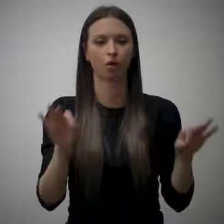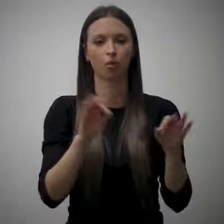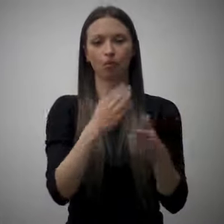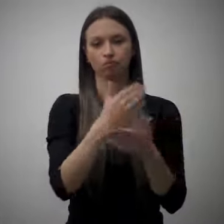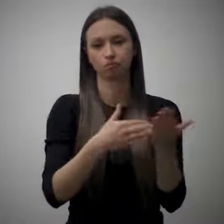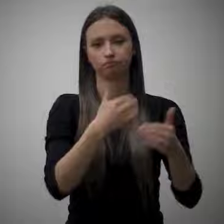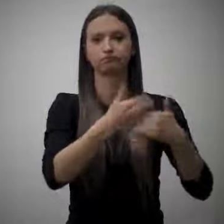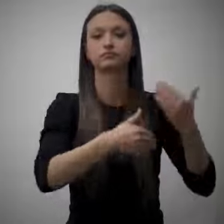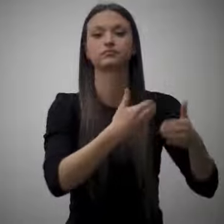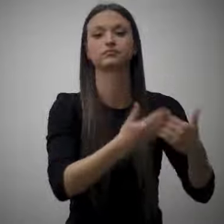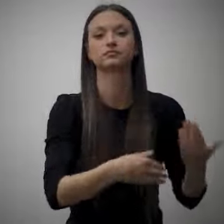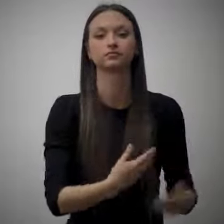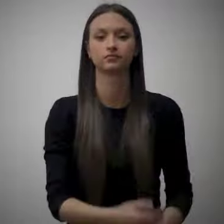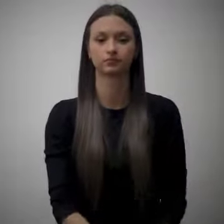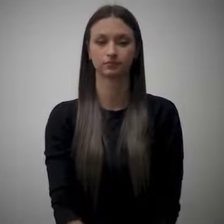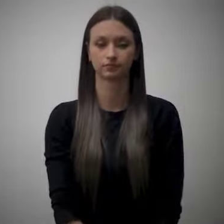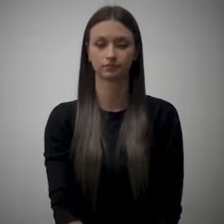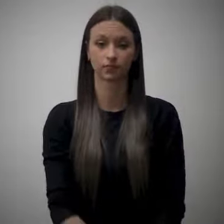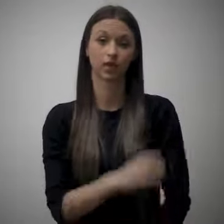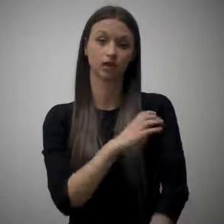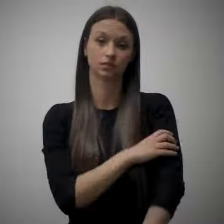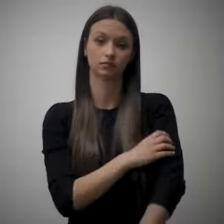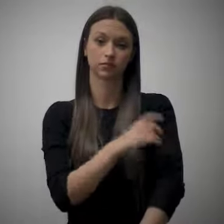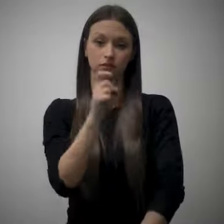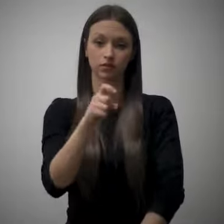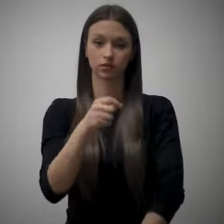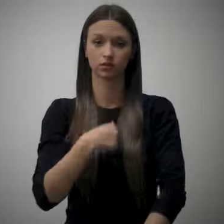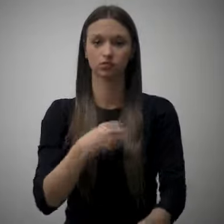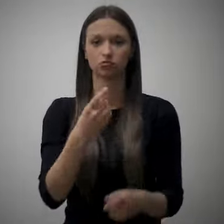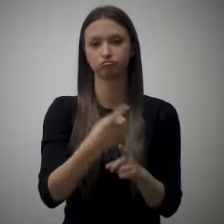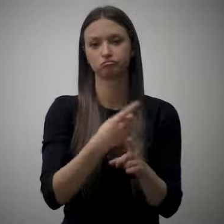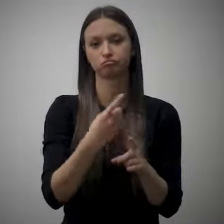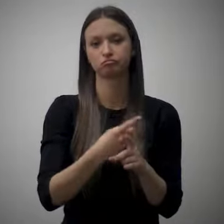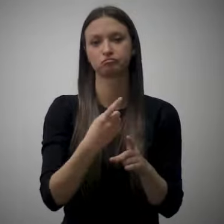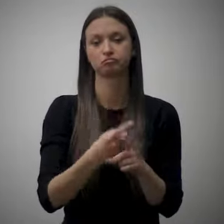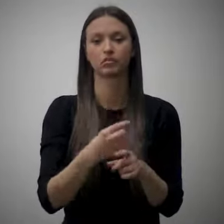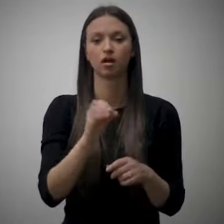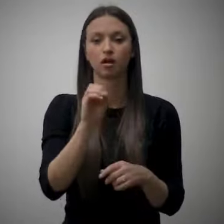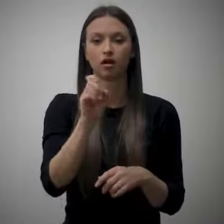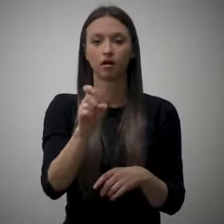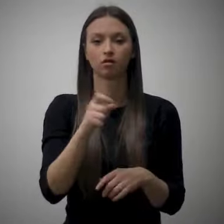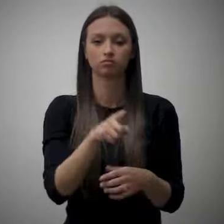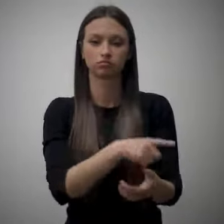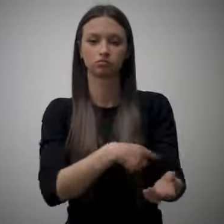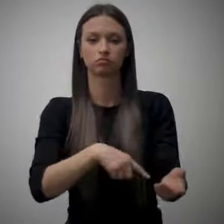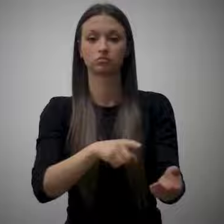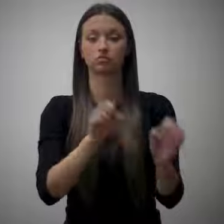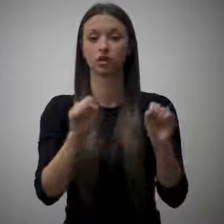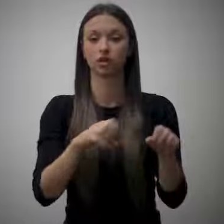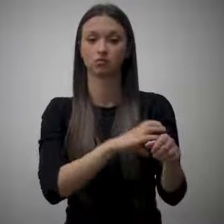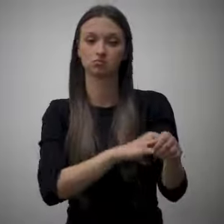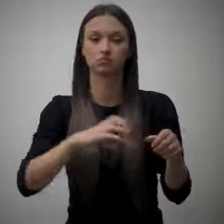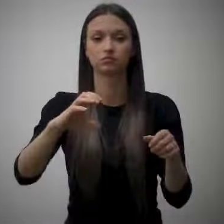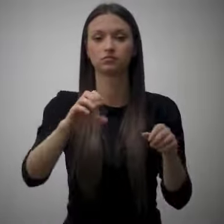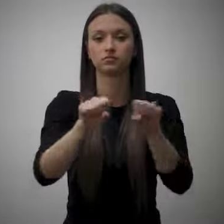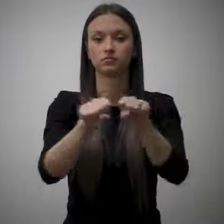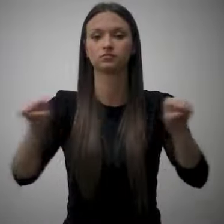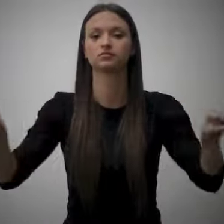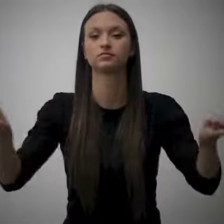crucial in this process. Muscles need proper oxygen circulation to contract and